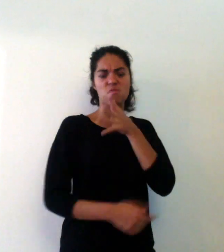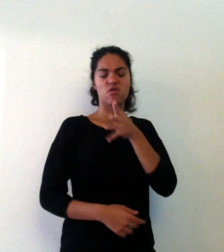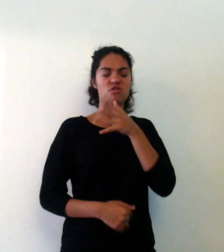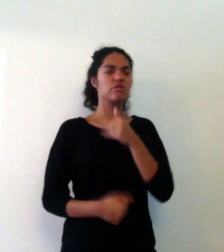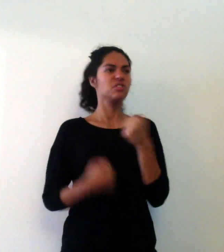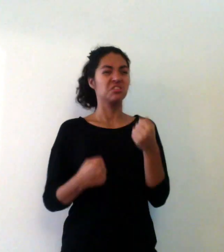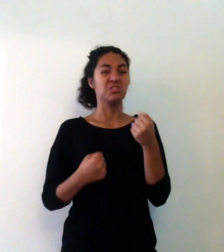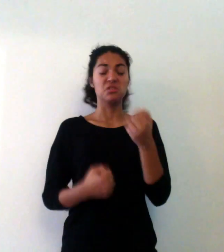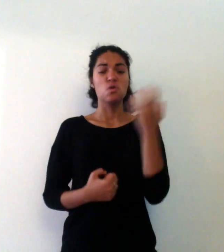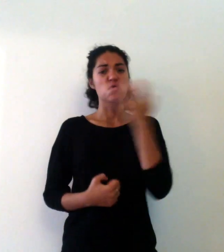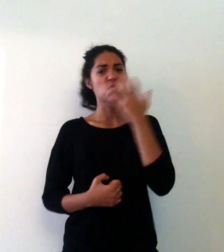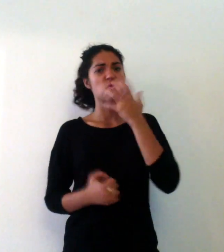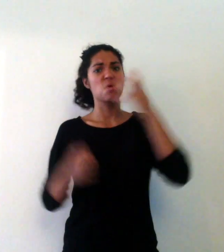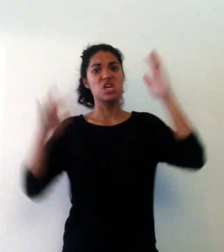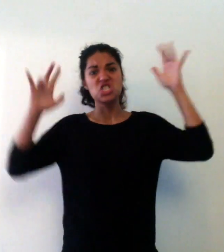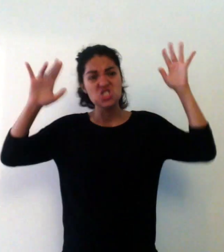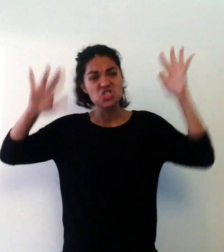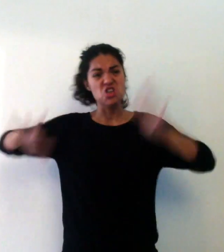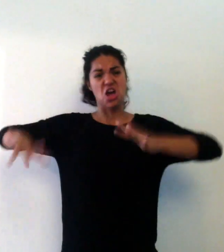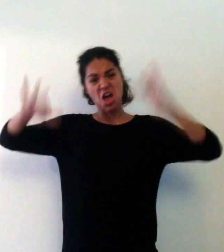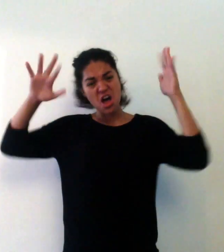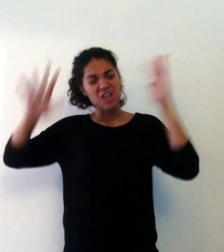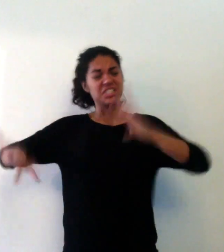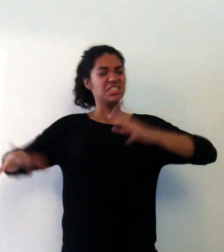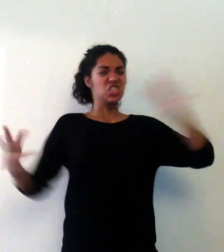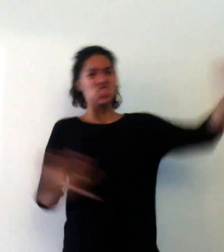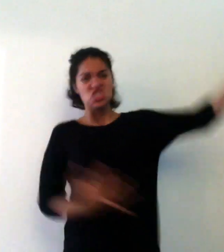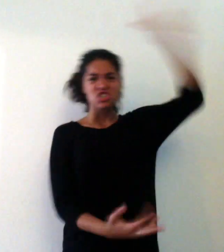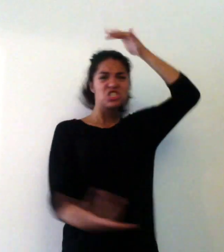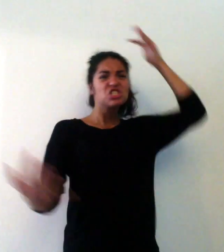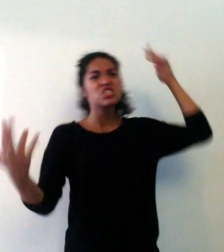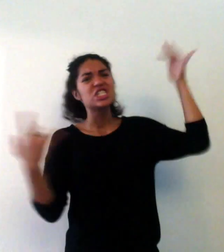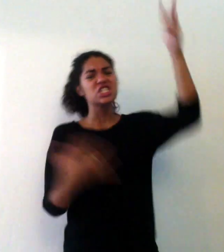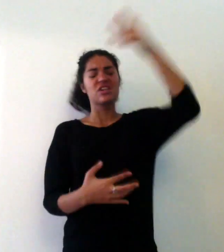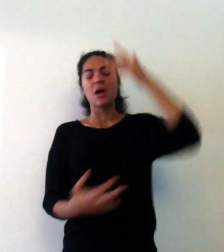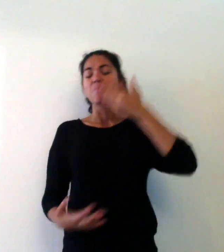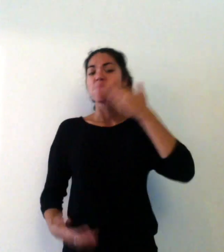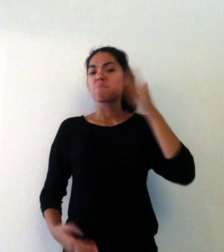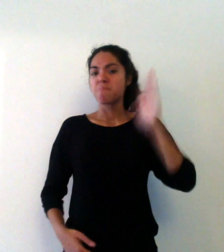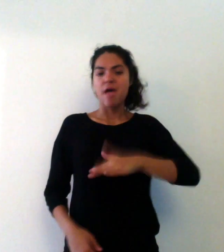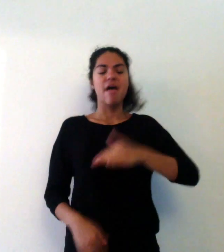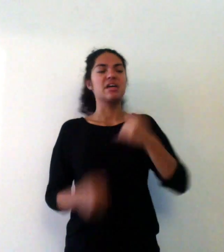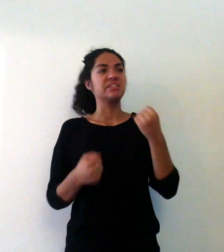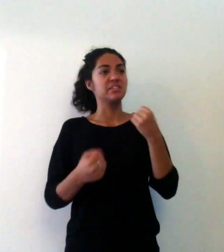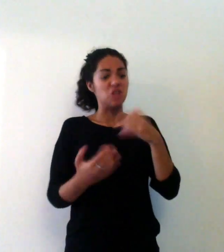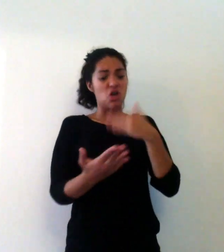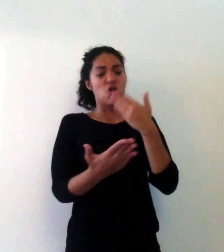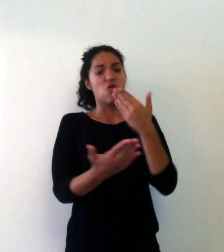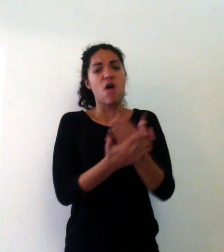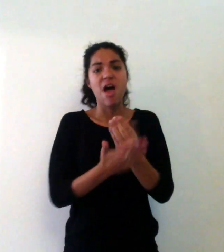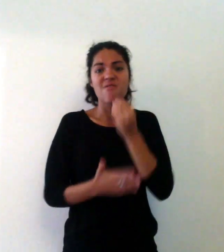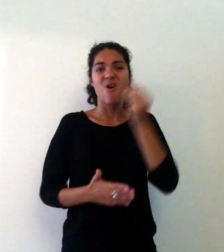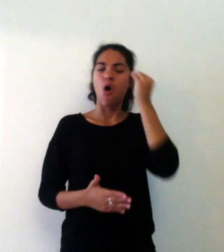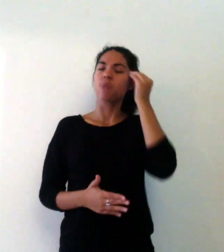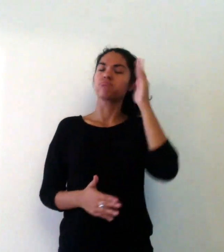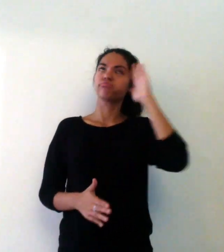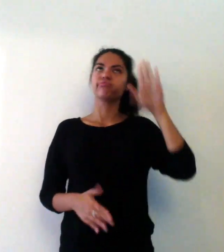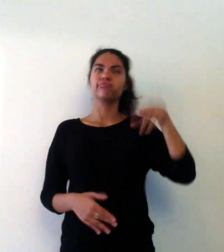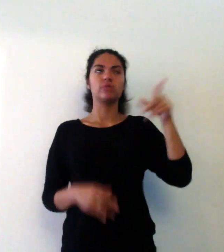blustering, snowy day, a wild storm. And he said, when I arrived at the home, I thought all doors would be locked just as